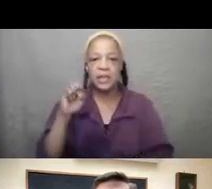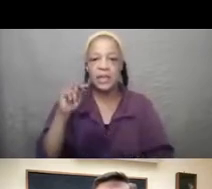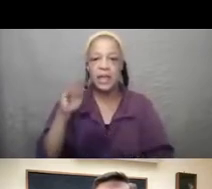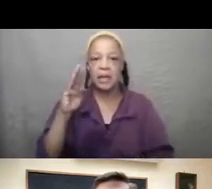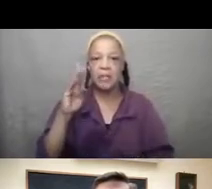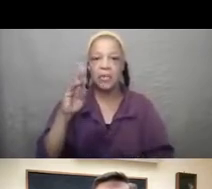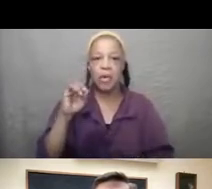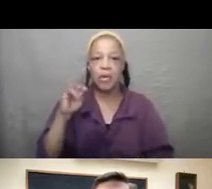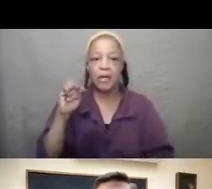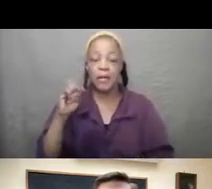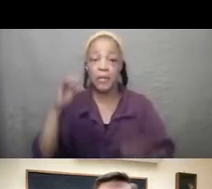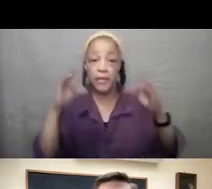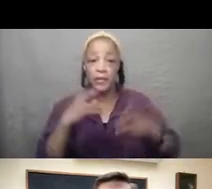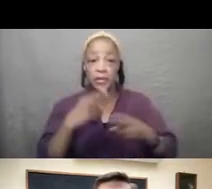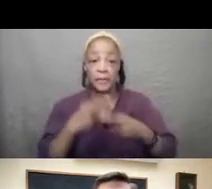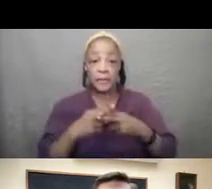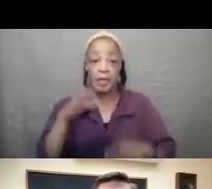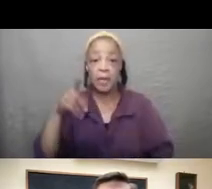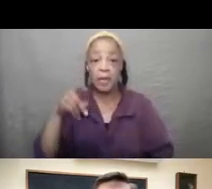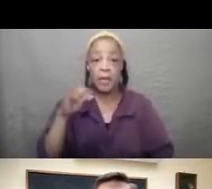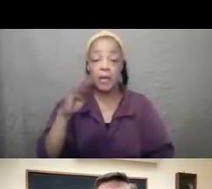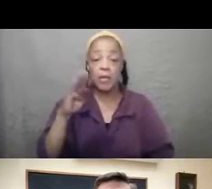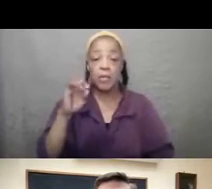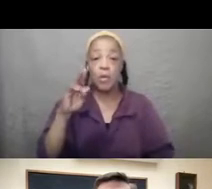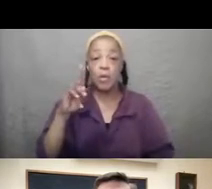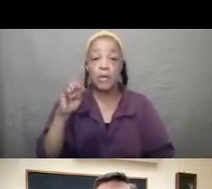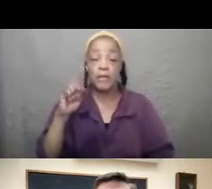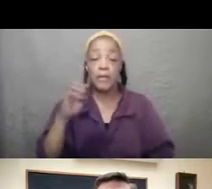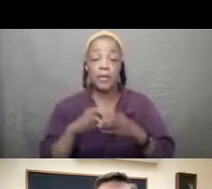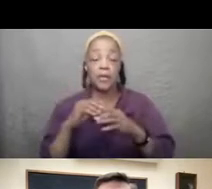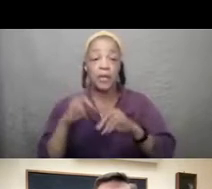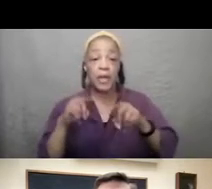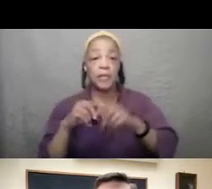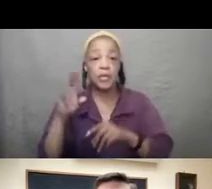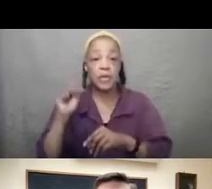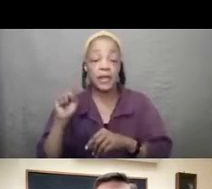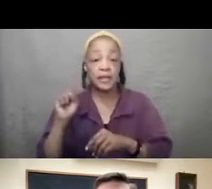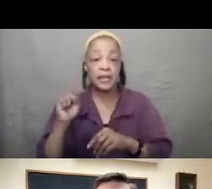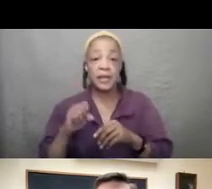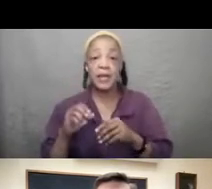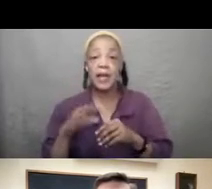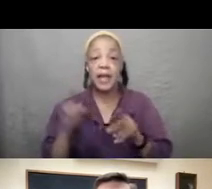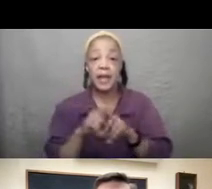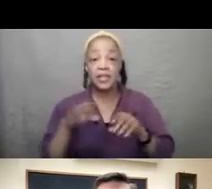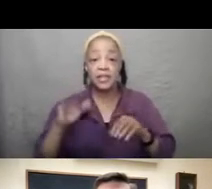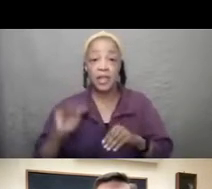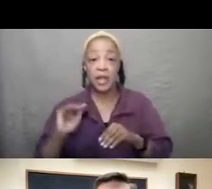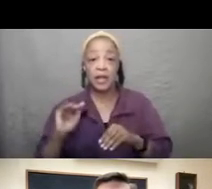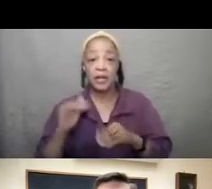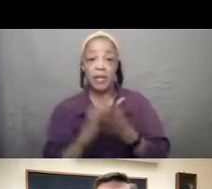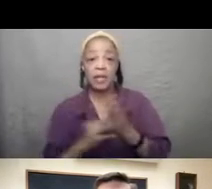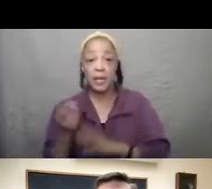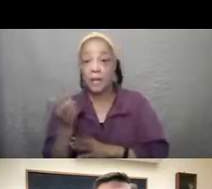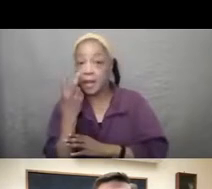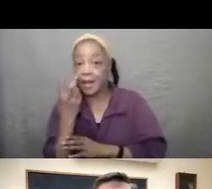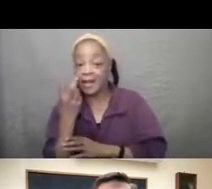T-E-N-B-R-O-E-K, who had immigrated to the US as a child and who was partially blind, published an article entitled The Right